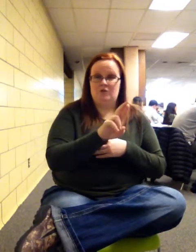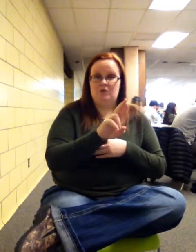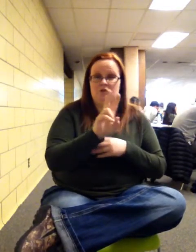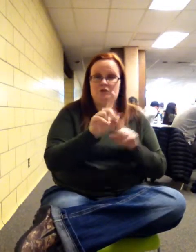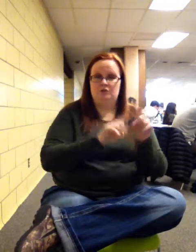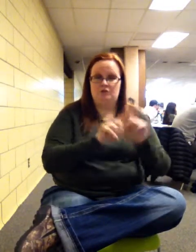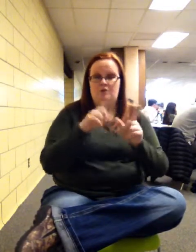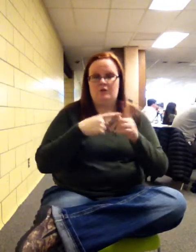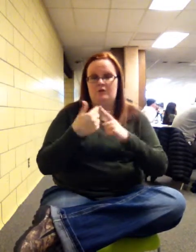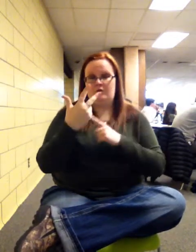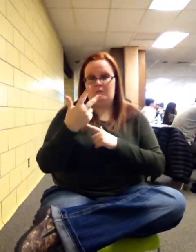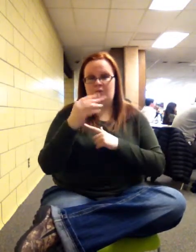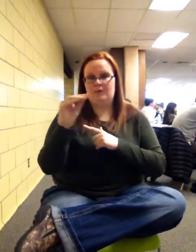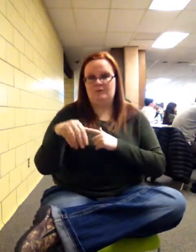have to be inflation premium.